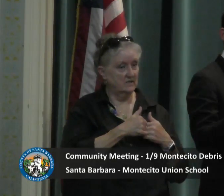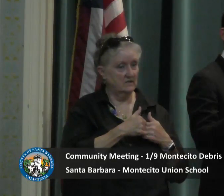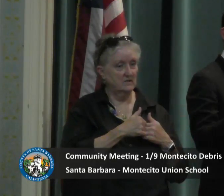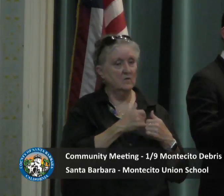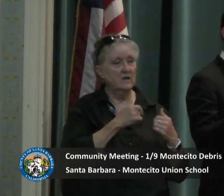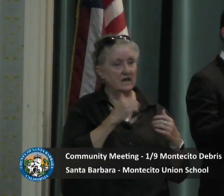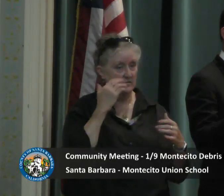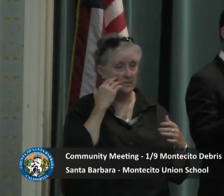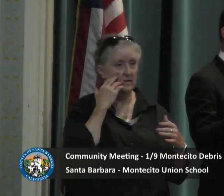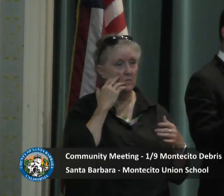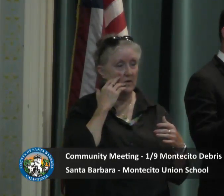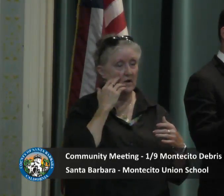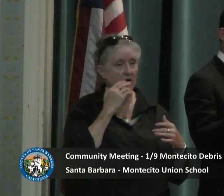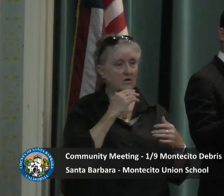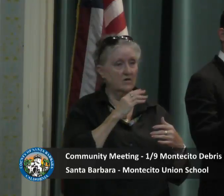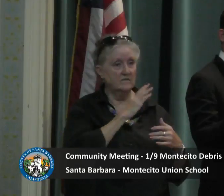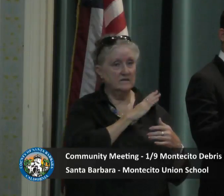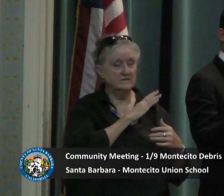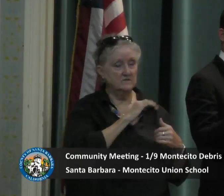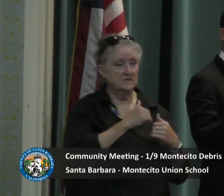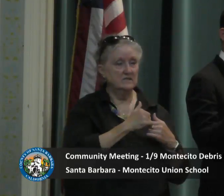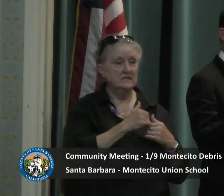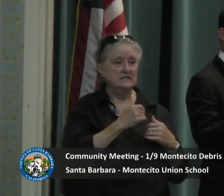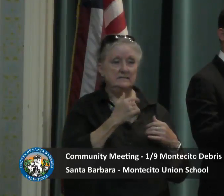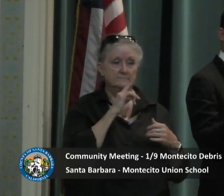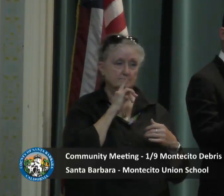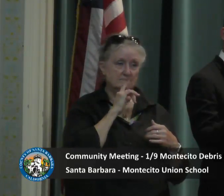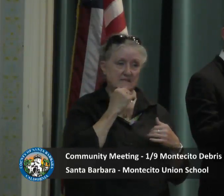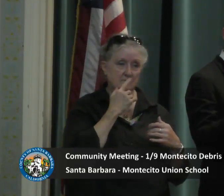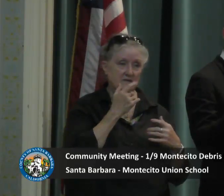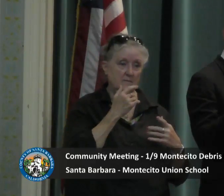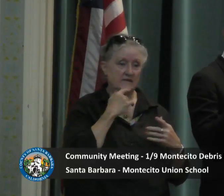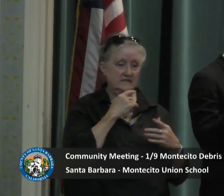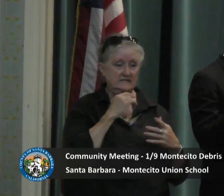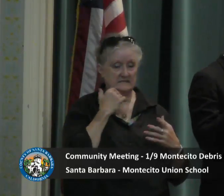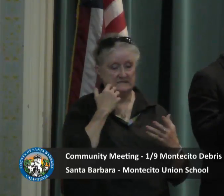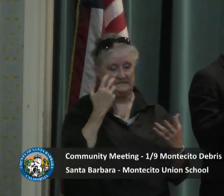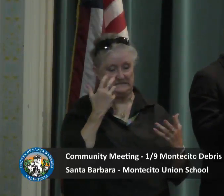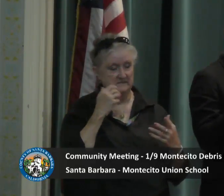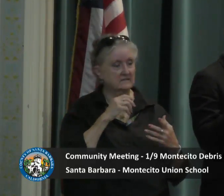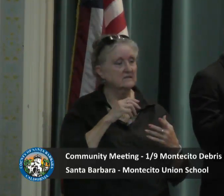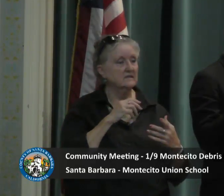to be cognizant of that. If he didn't mention it because he's sheepish, on